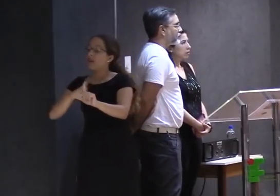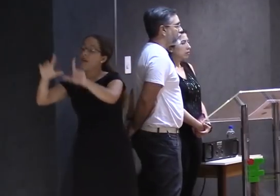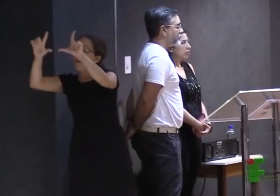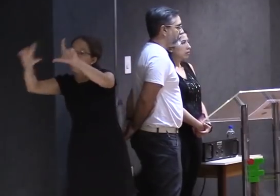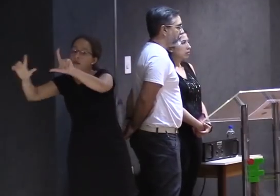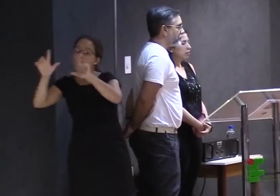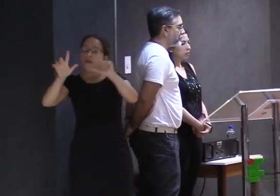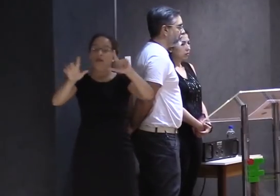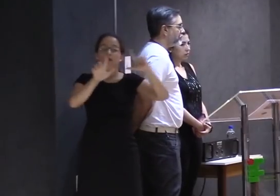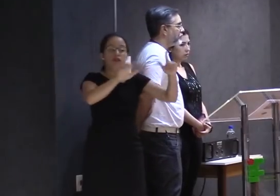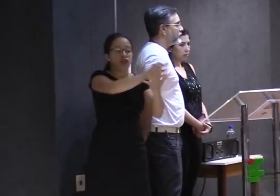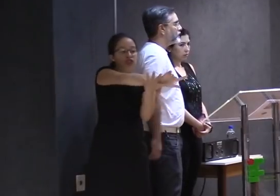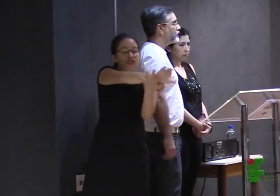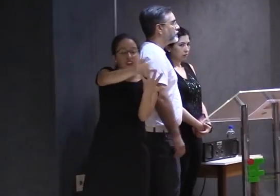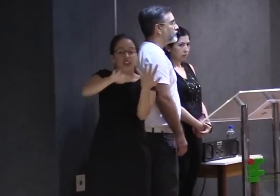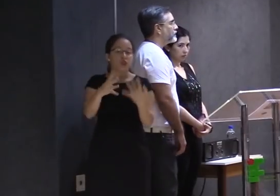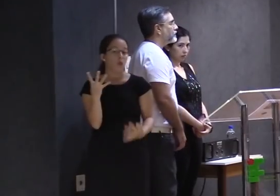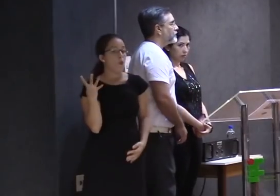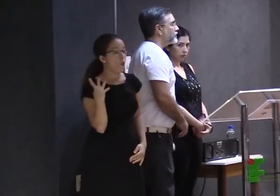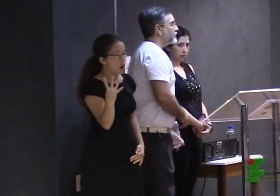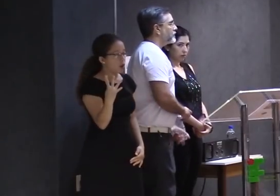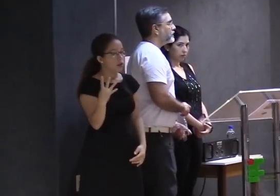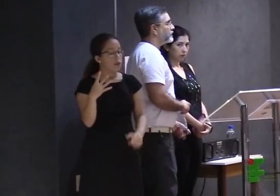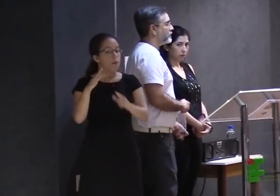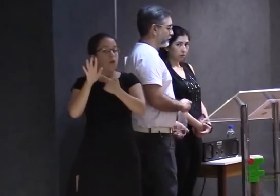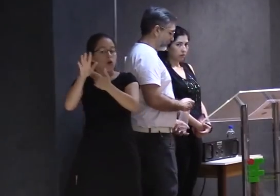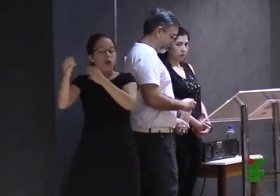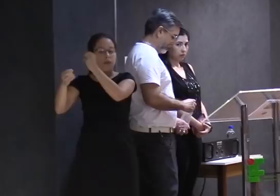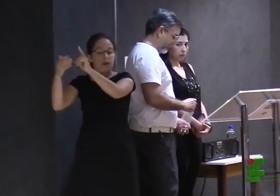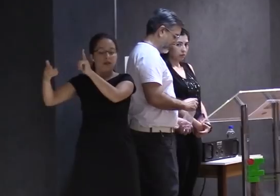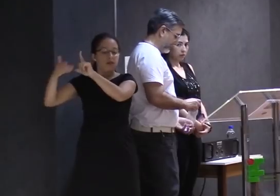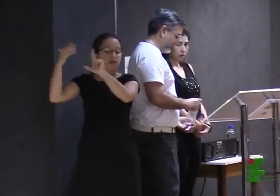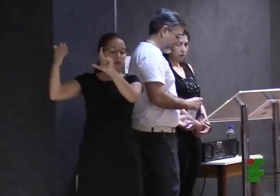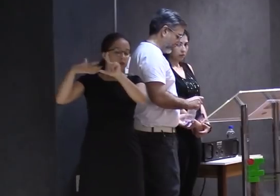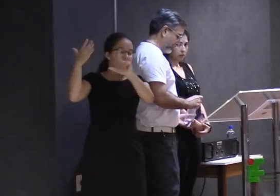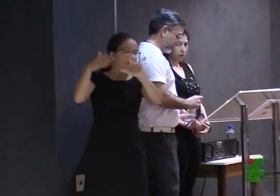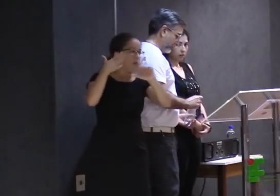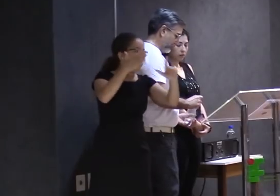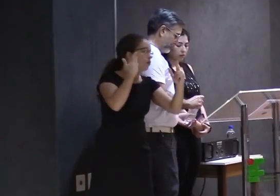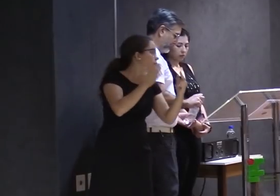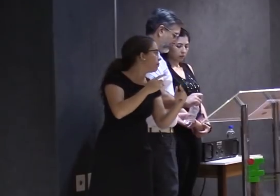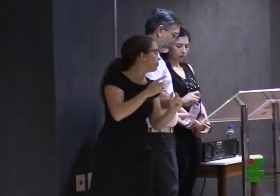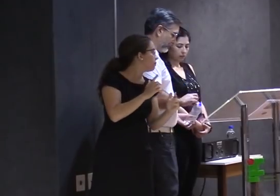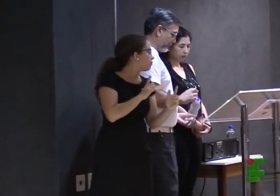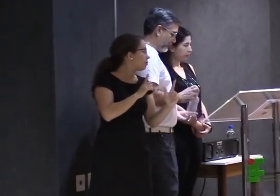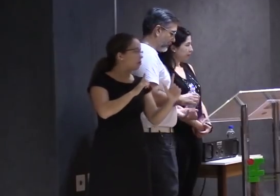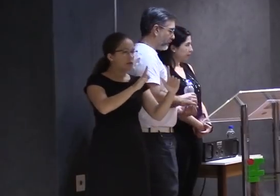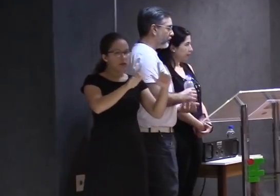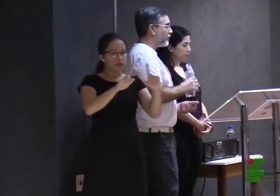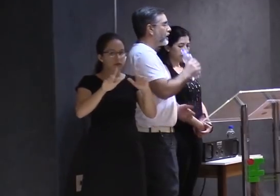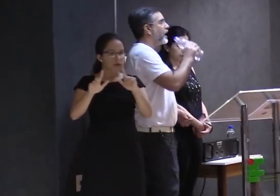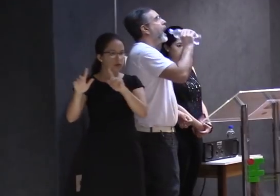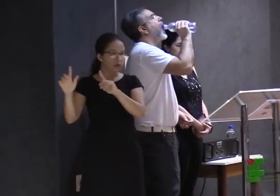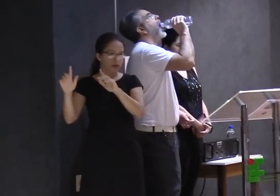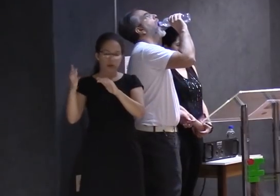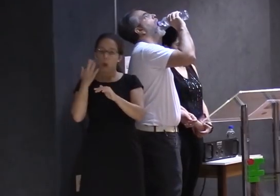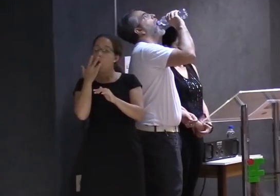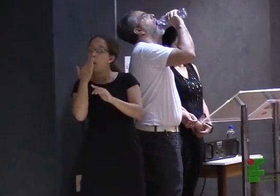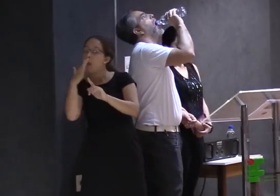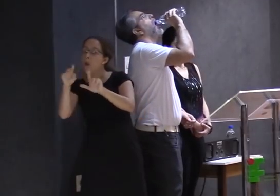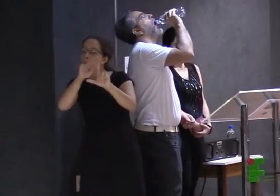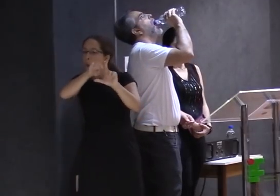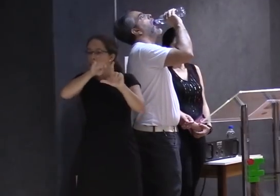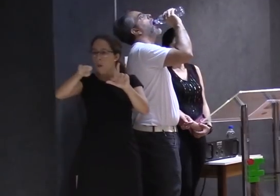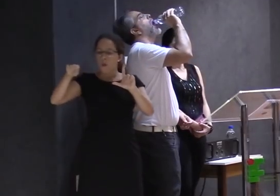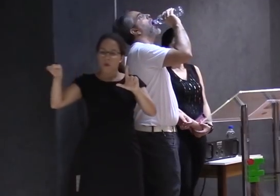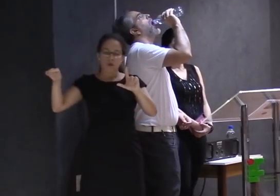can see there in the below of the slide. E no Padlet você vai ver que tem diferentes colunas coloridas que